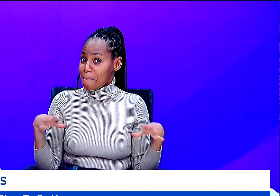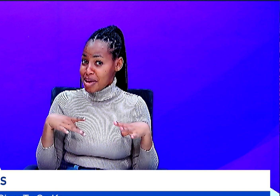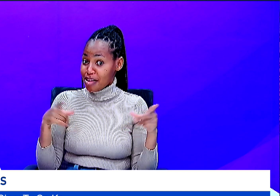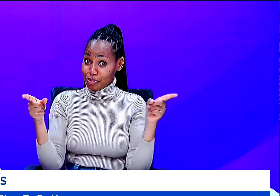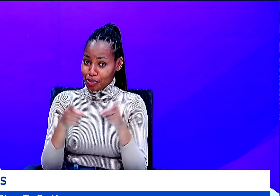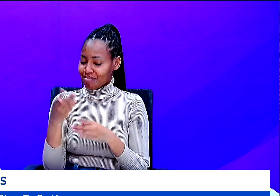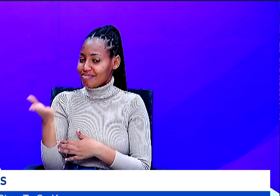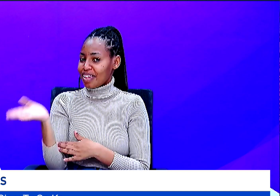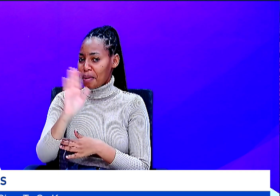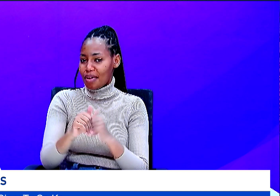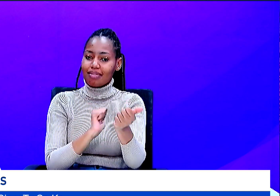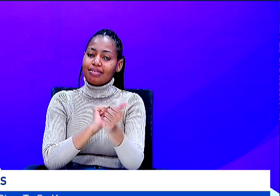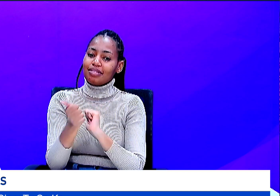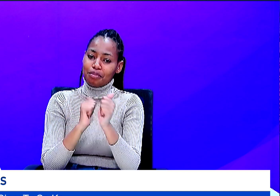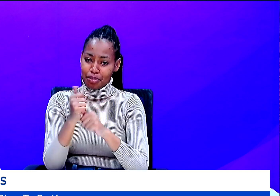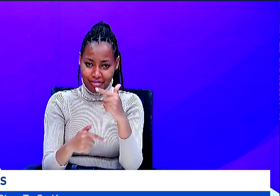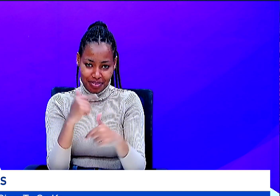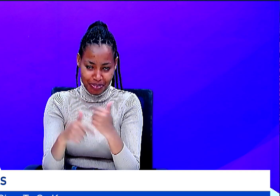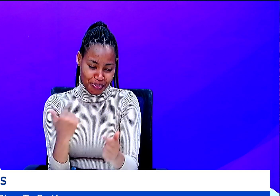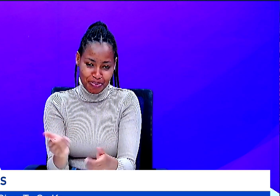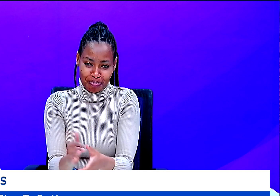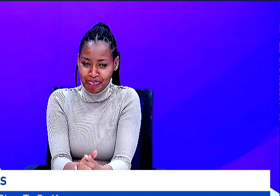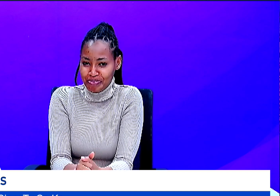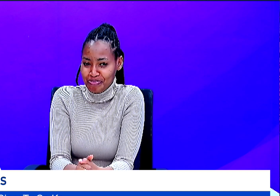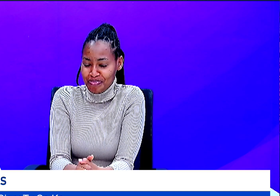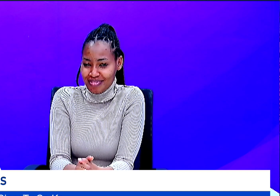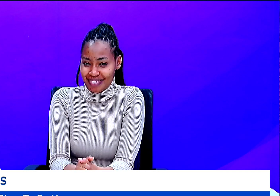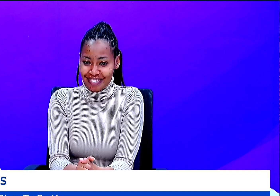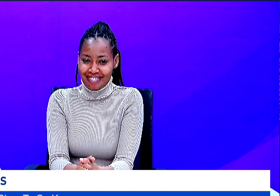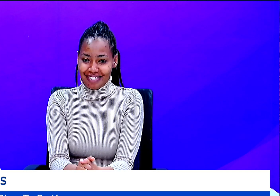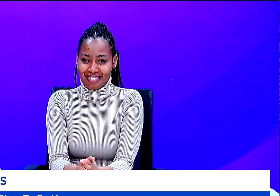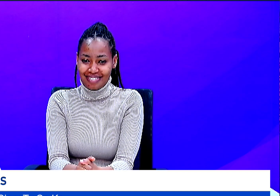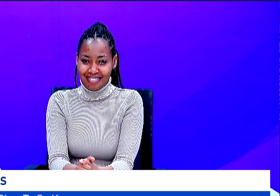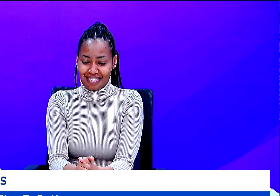We're having a short commercial break and we'll be back with sports news.